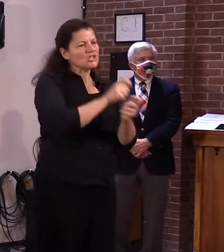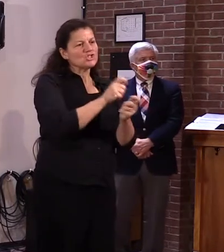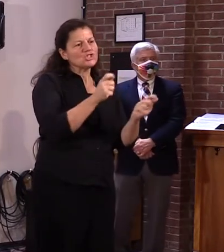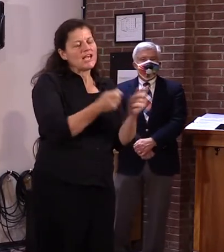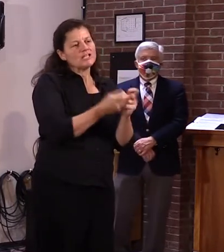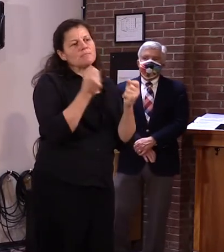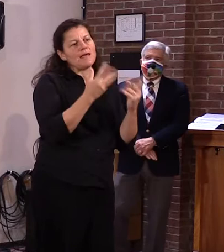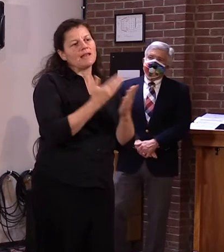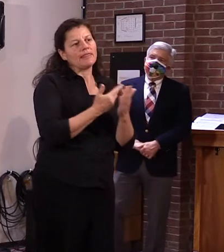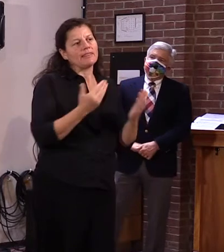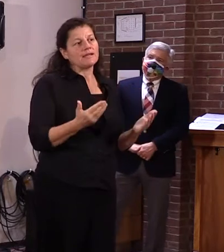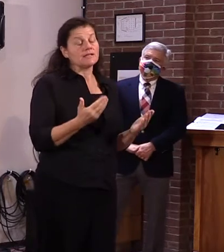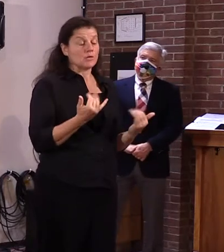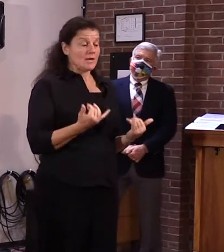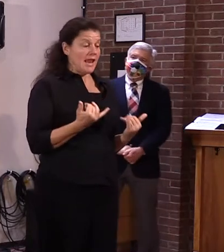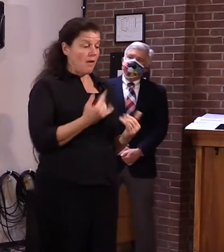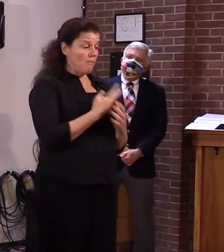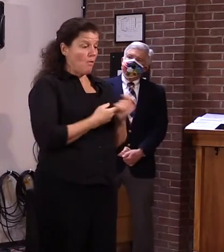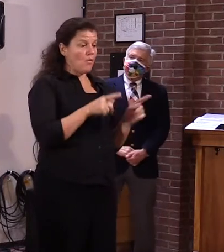remotely done.